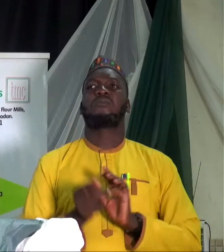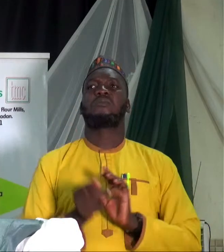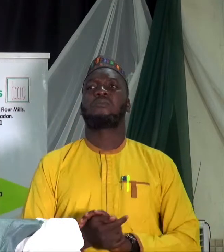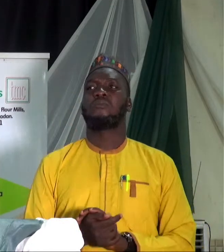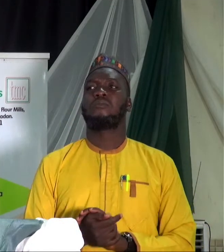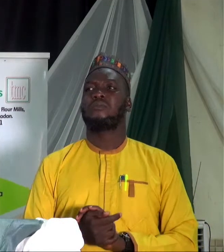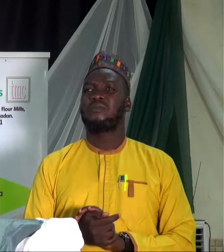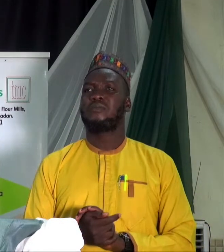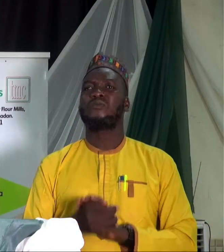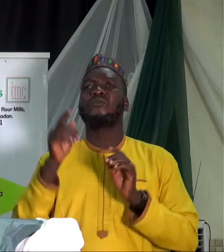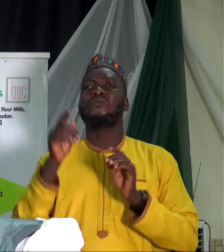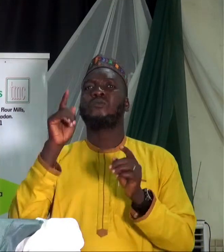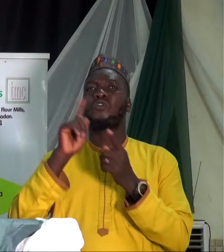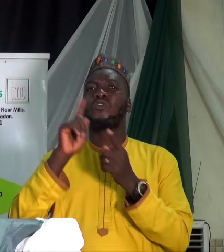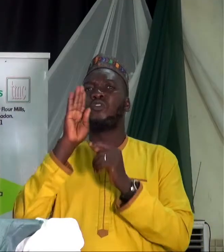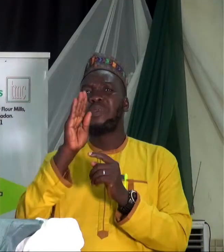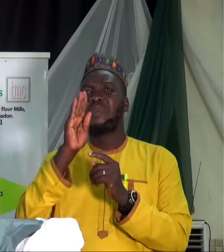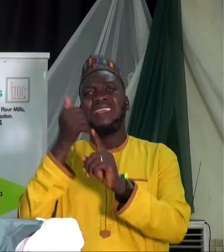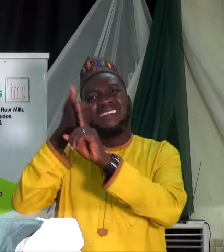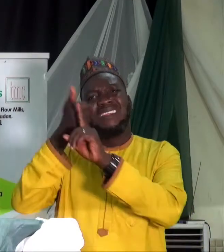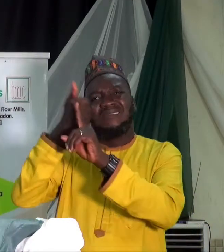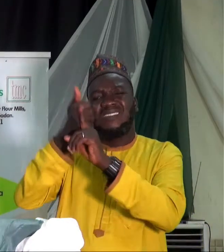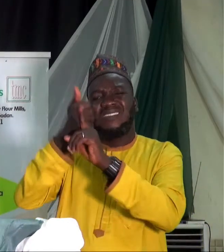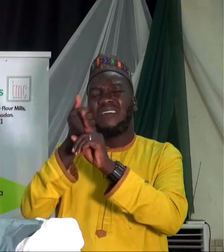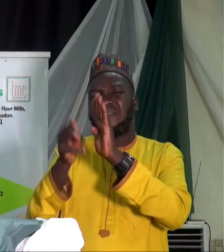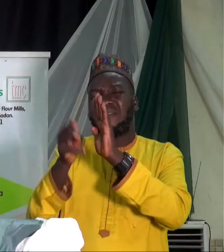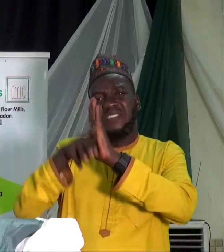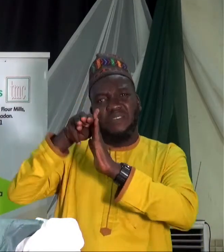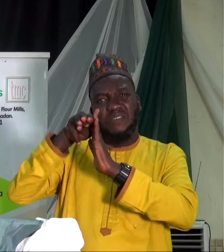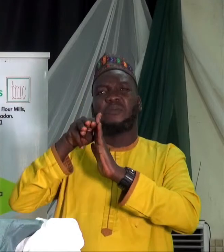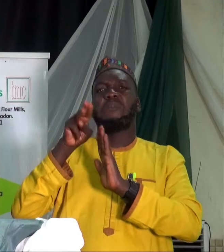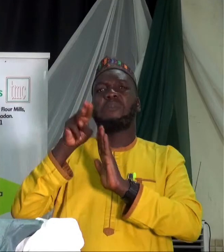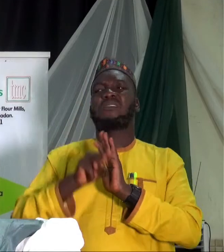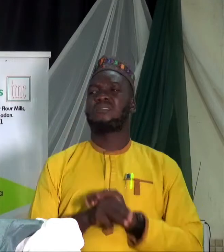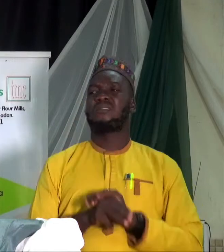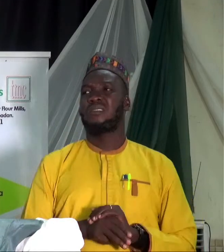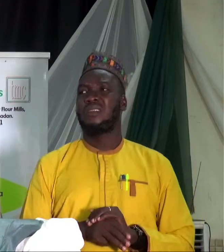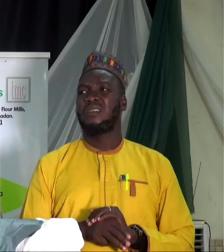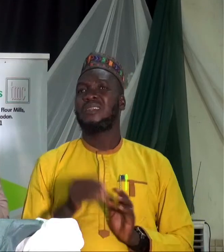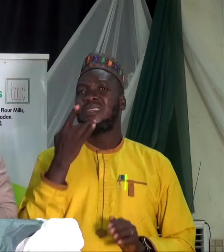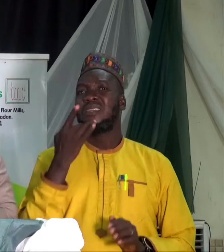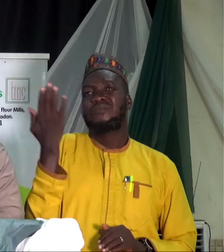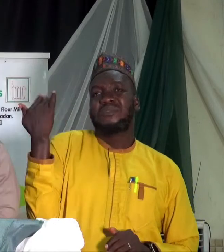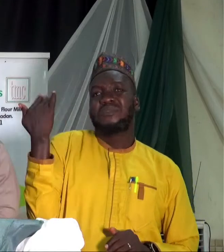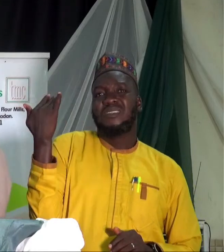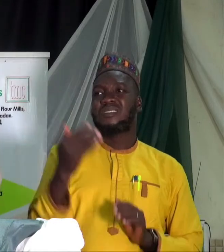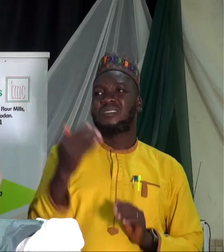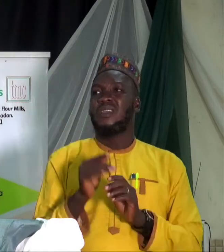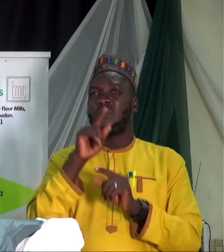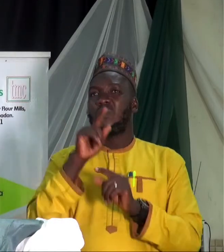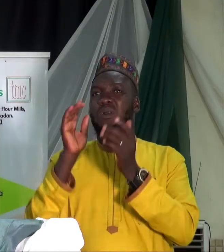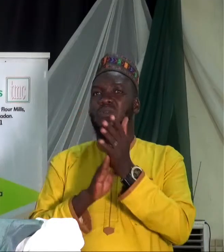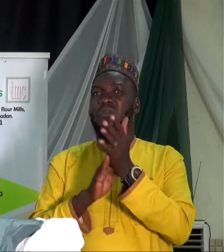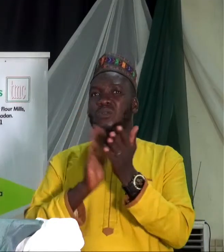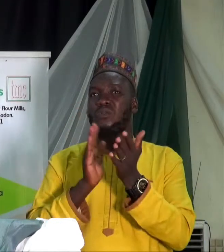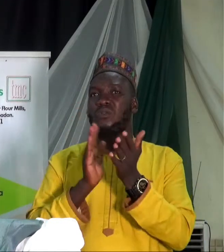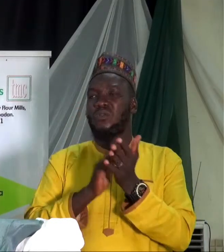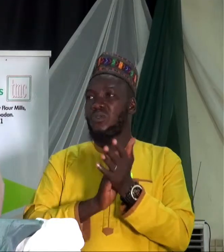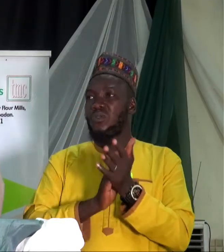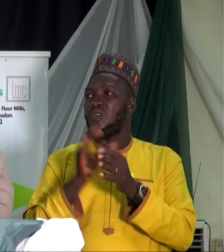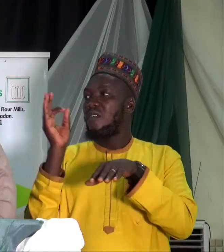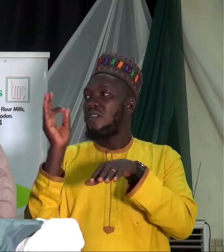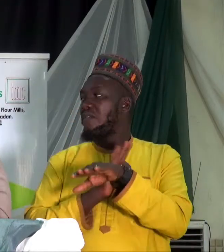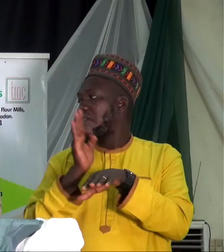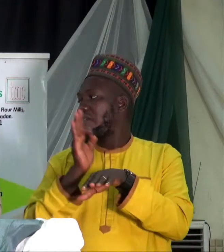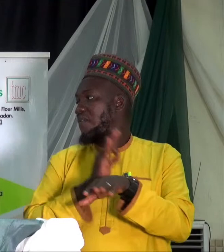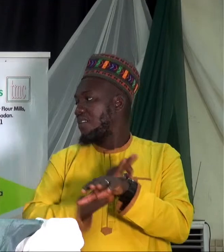kale wa self development kani laye igba ti ifso fi function mo lo be tori baba imam ti ran mi